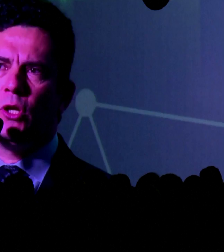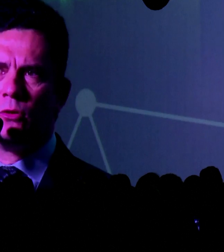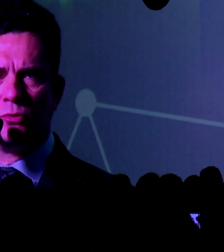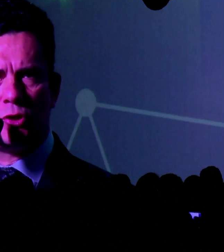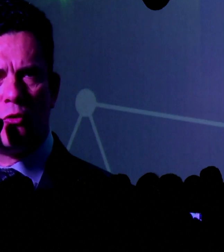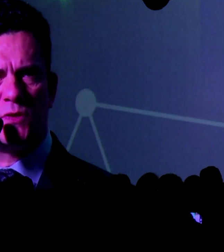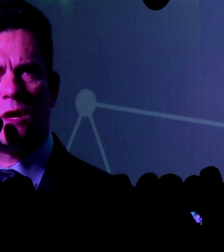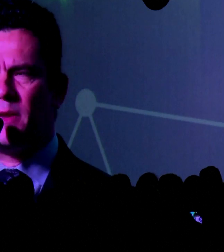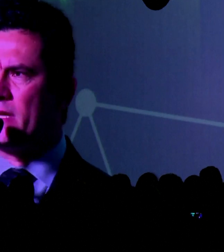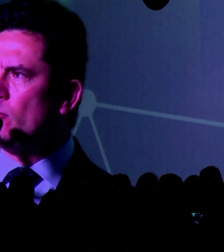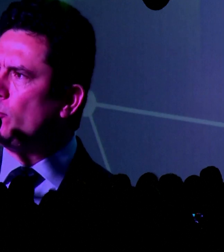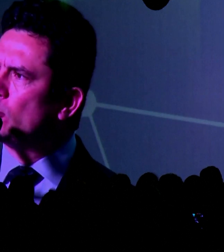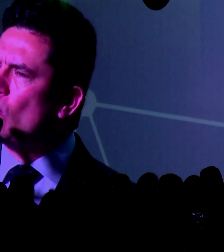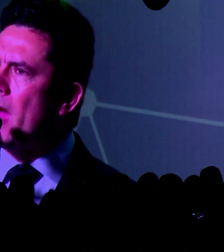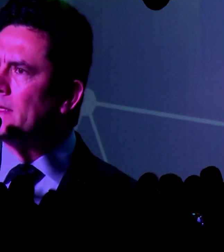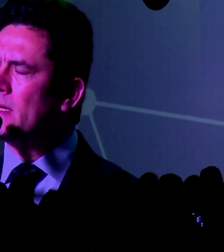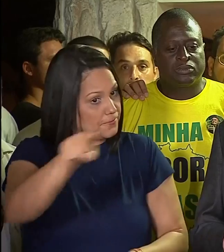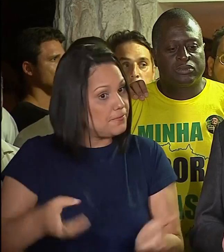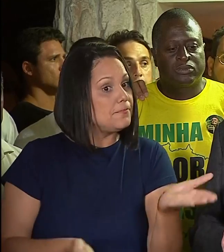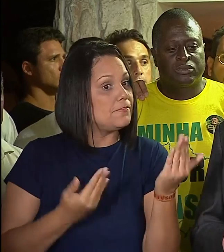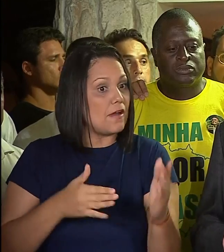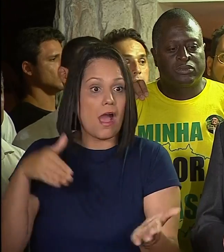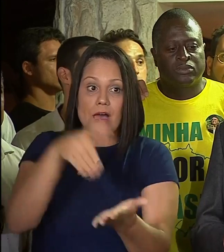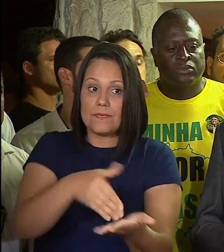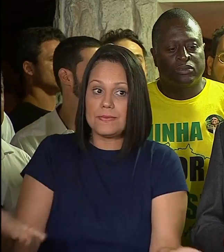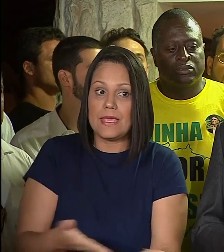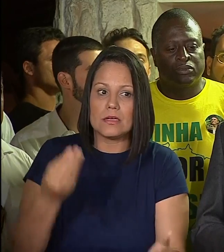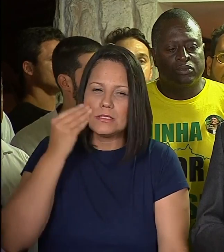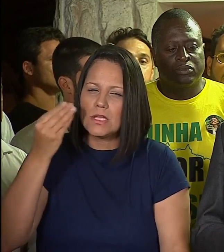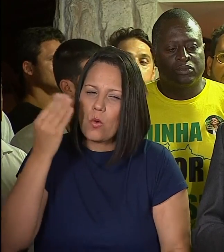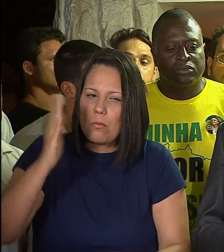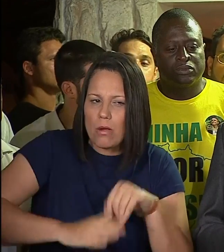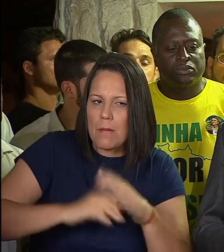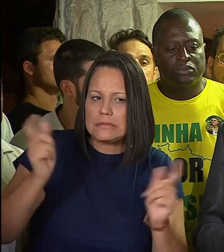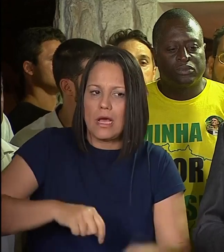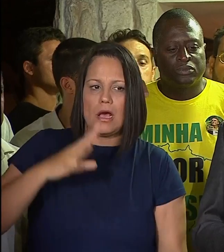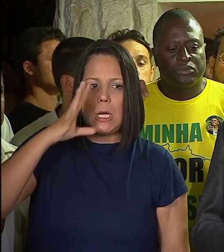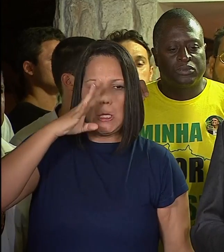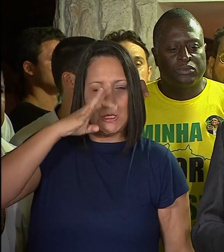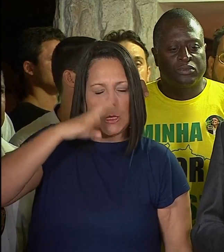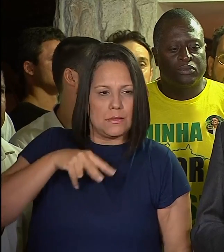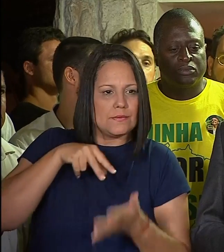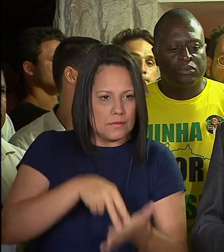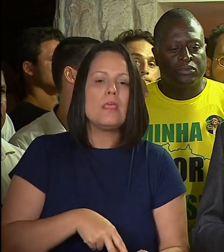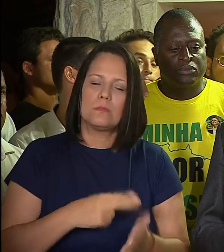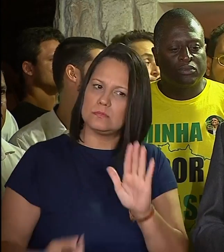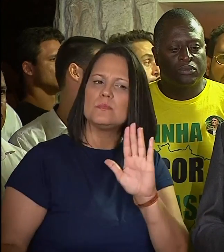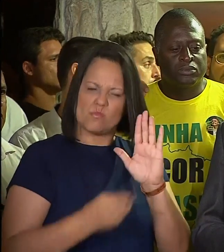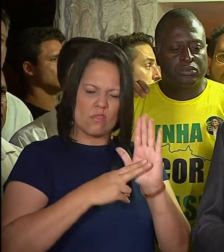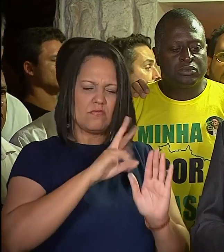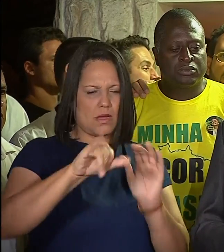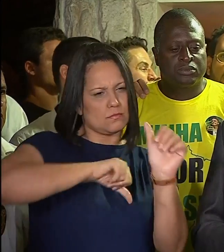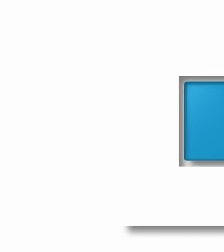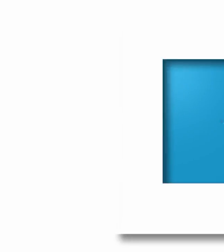next justice minister. In his first live TV interview since winning the presidency, Jair Bolsonaro said he wanted Moro in a position of